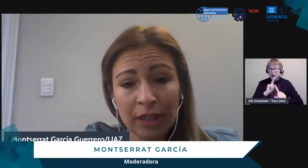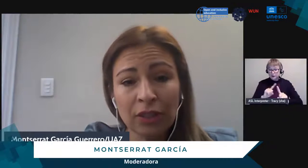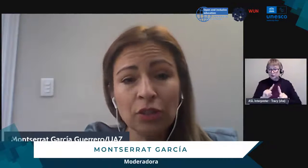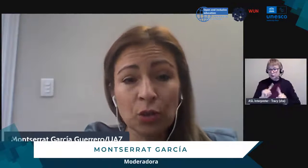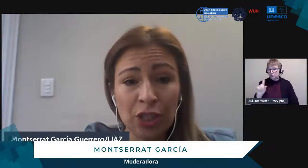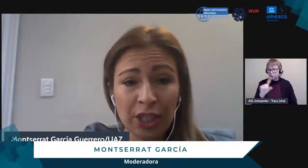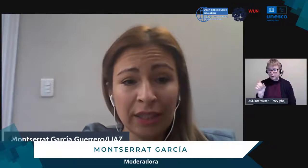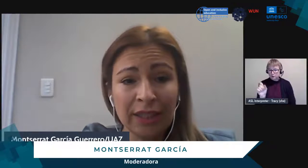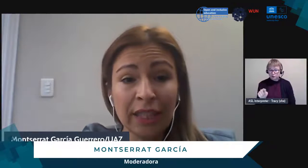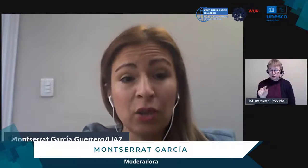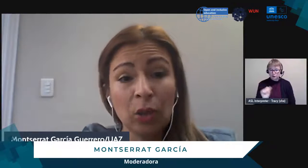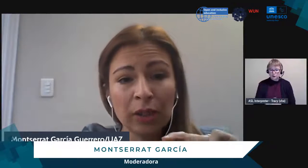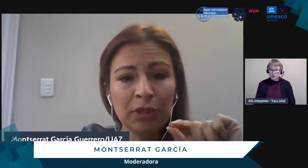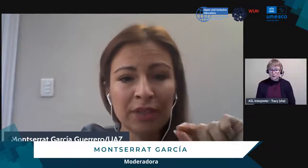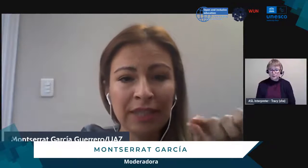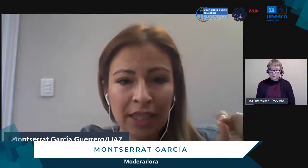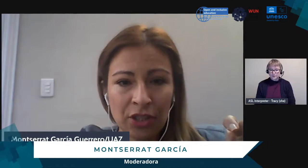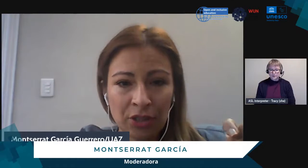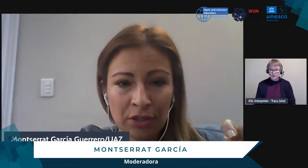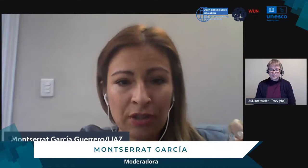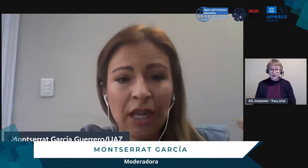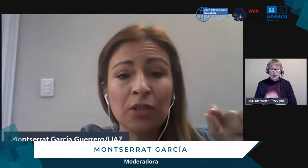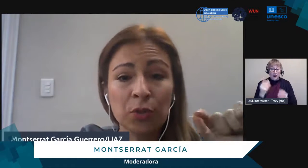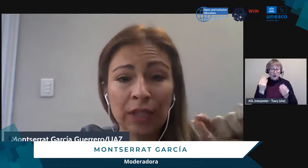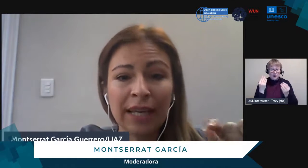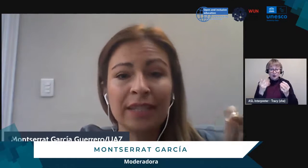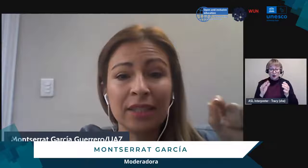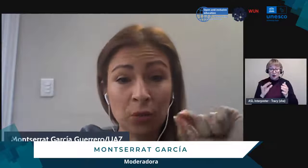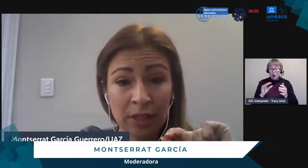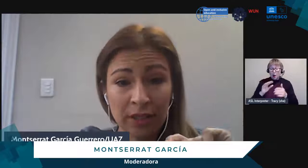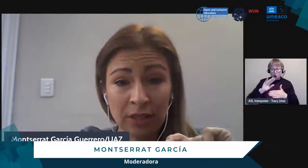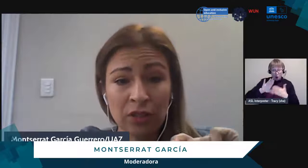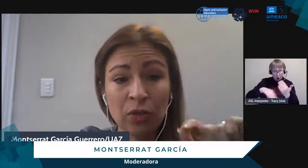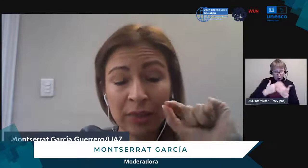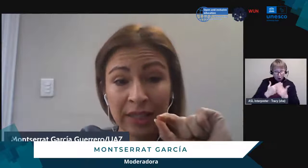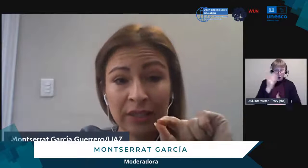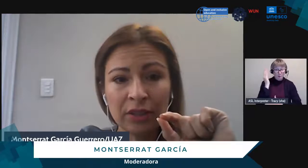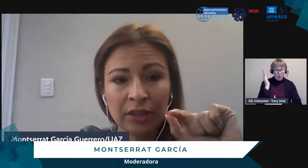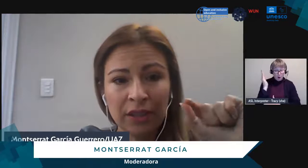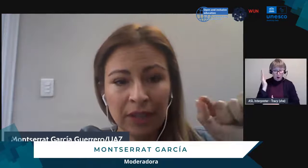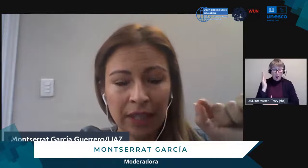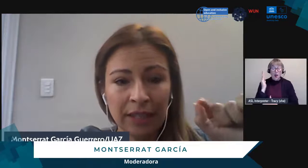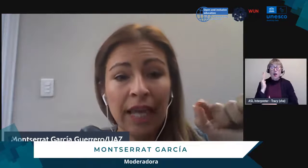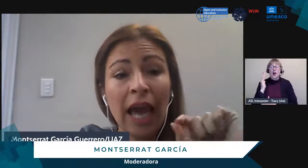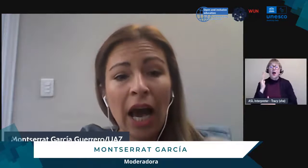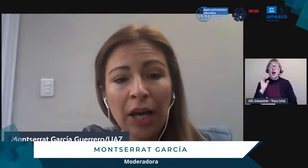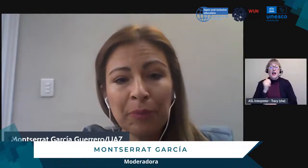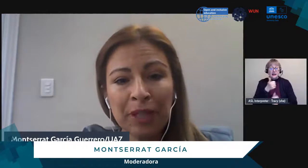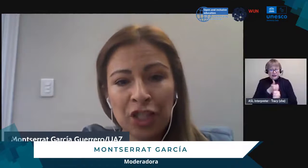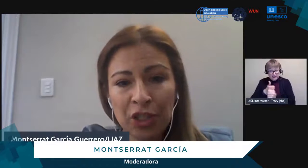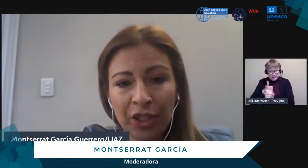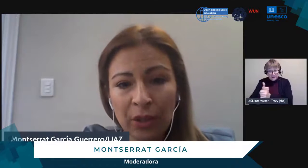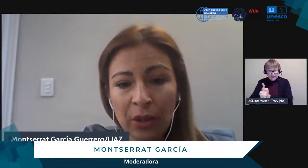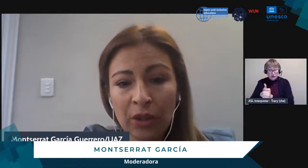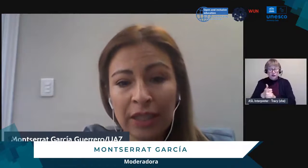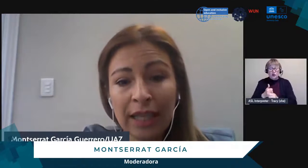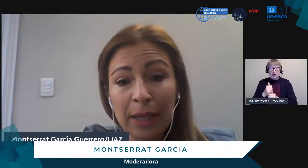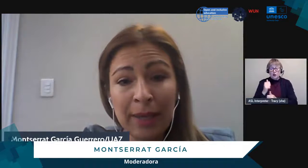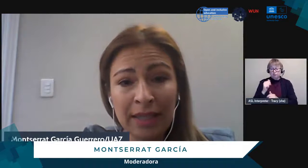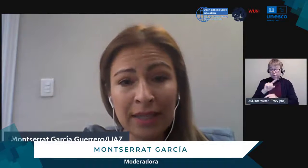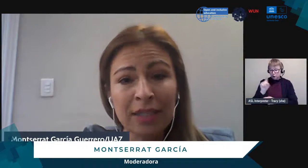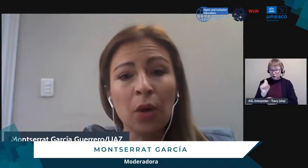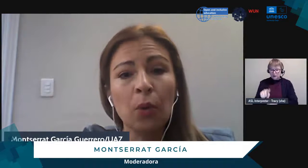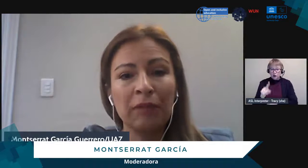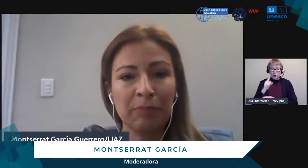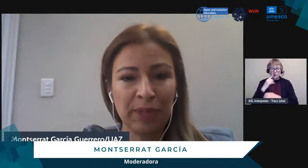also important to share that all the presentations, as well as the questions to obtain the certificate, are being shared on